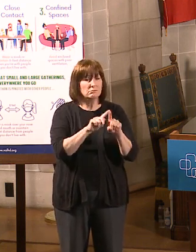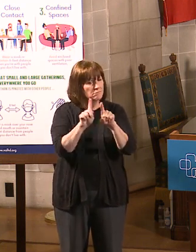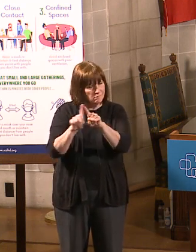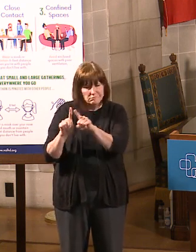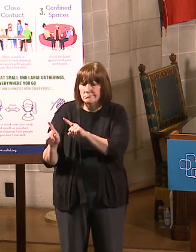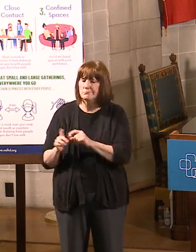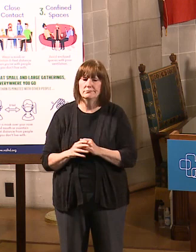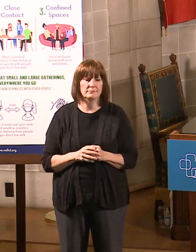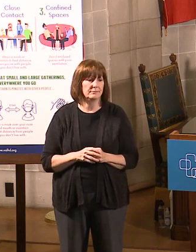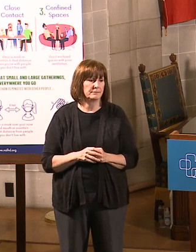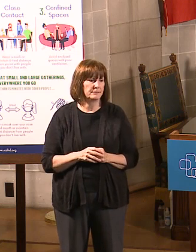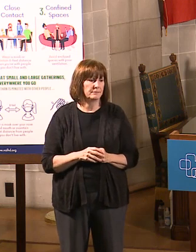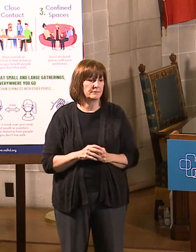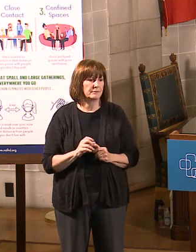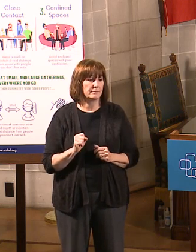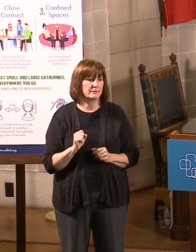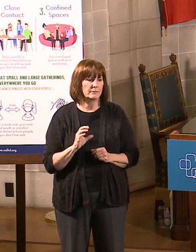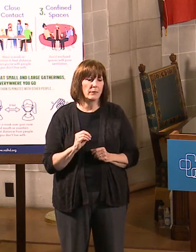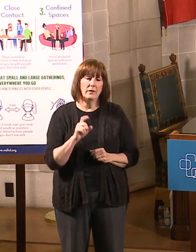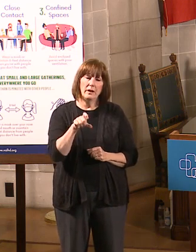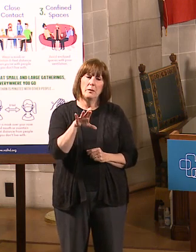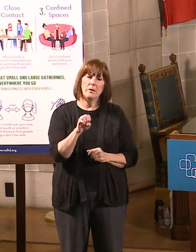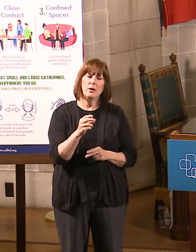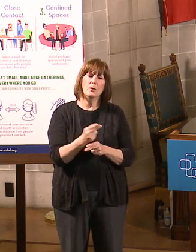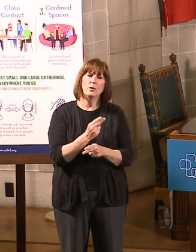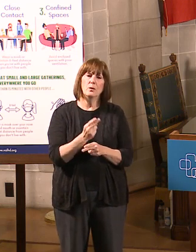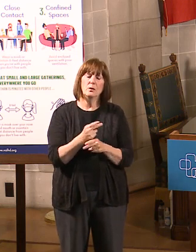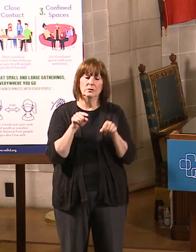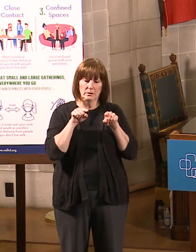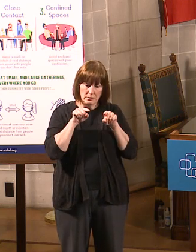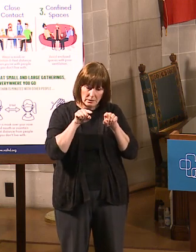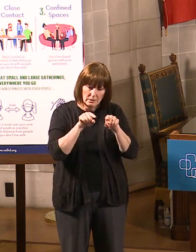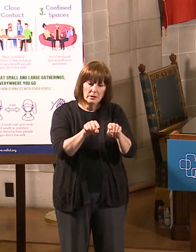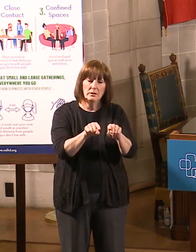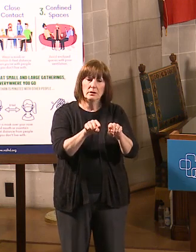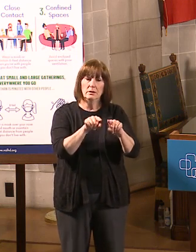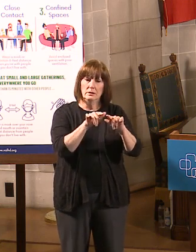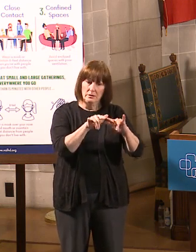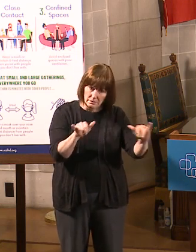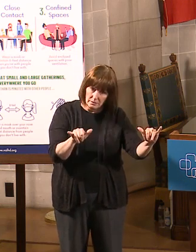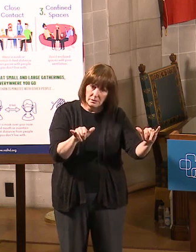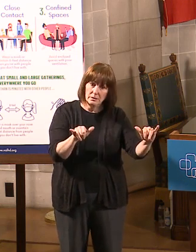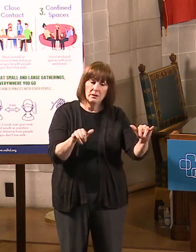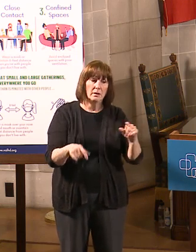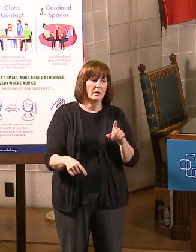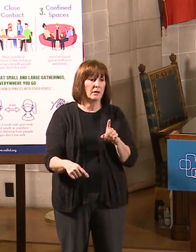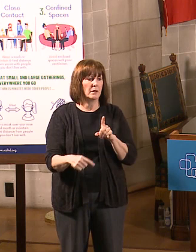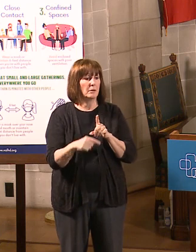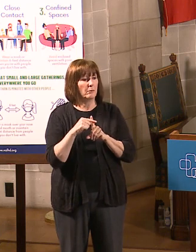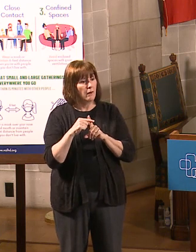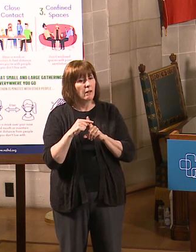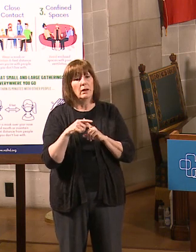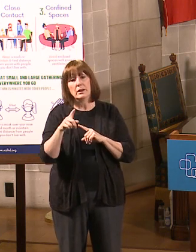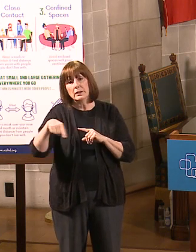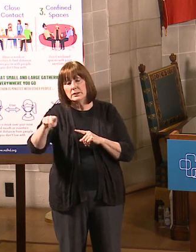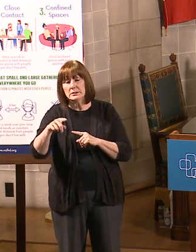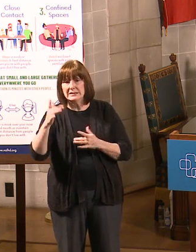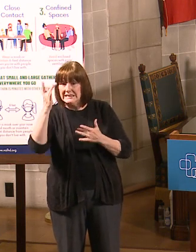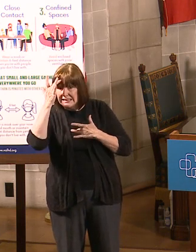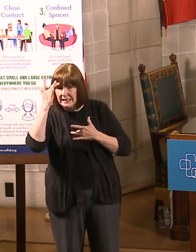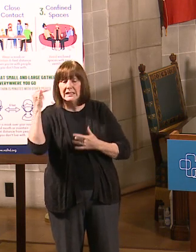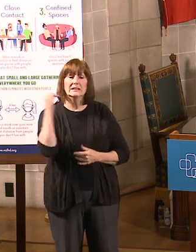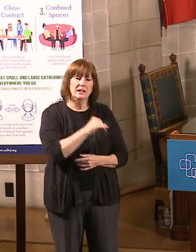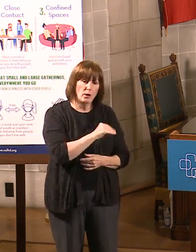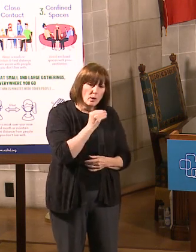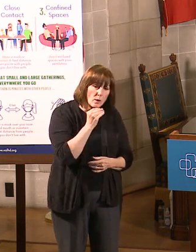things. So it needs to be used alongside of all of those, plus the things we talk about with regard to staying home when you're sick, making